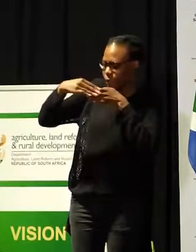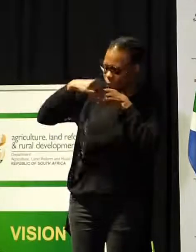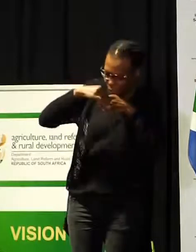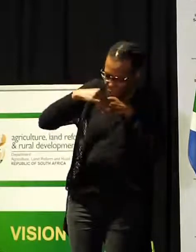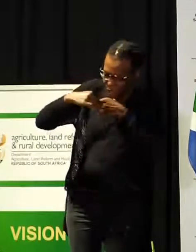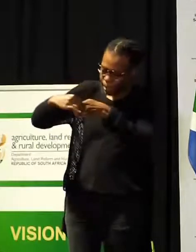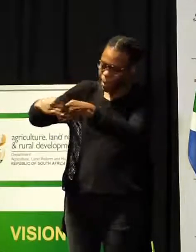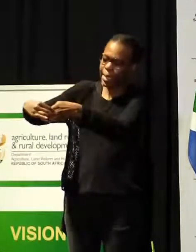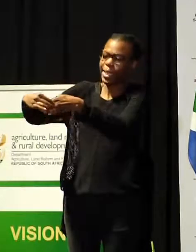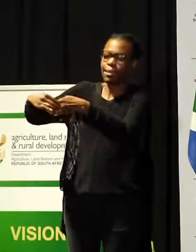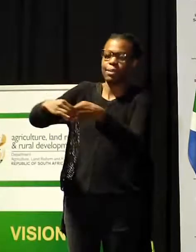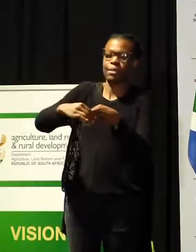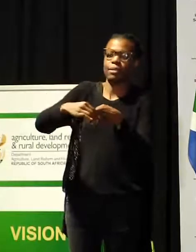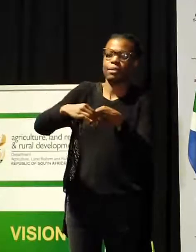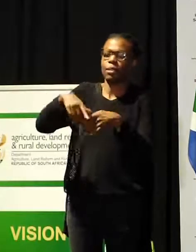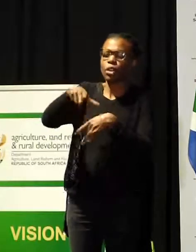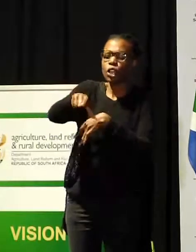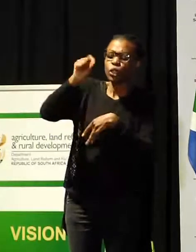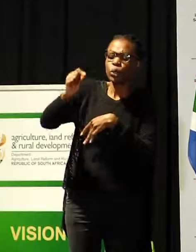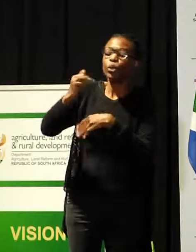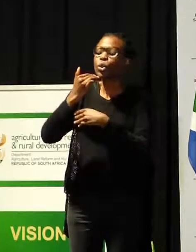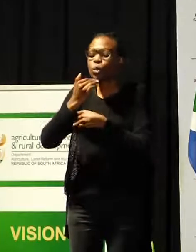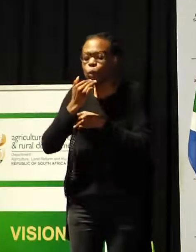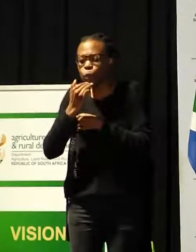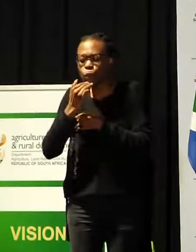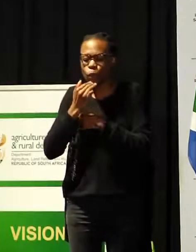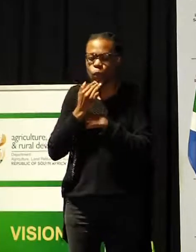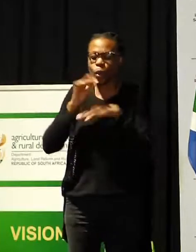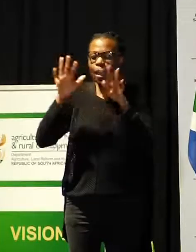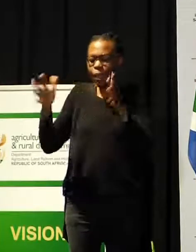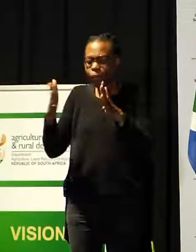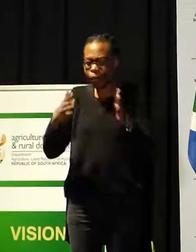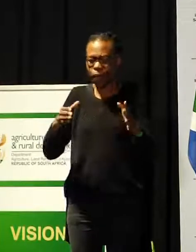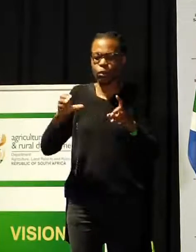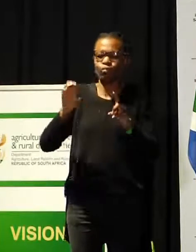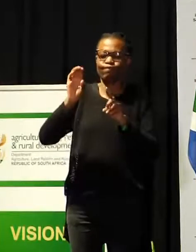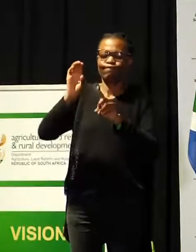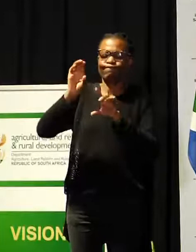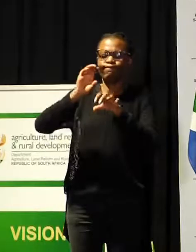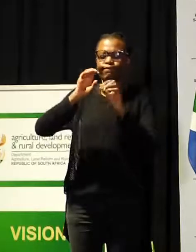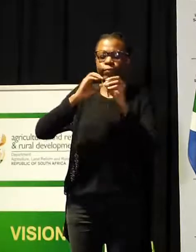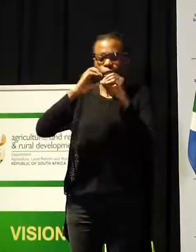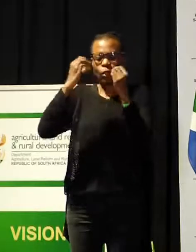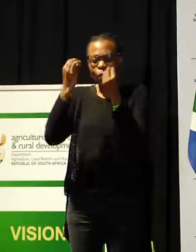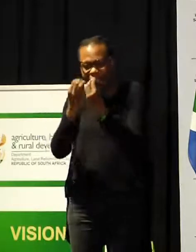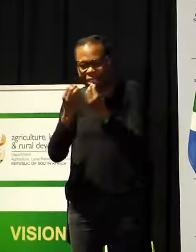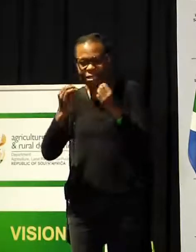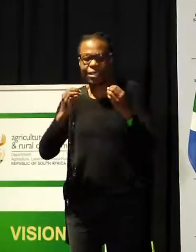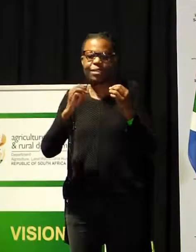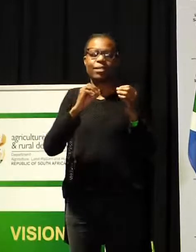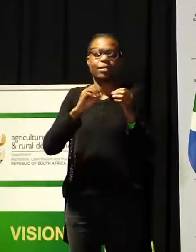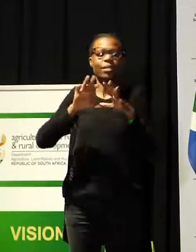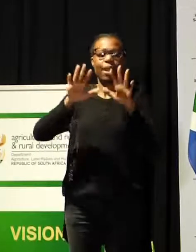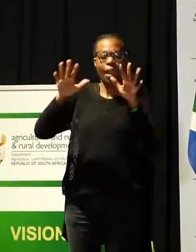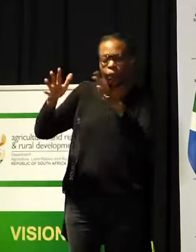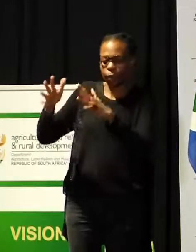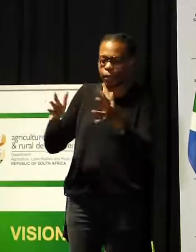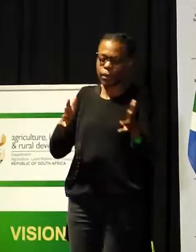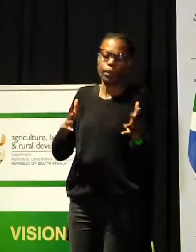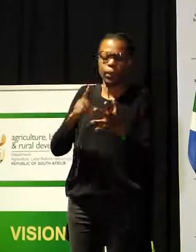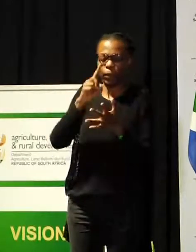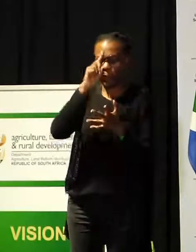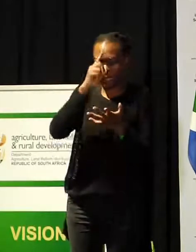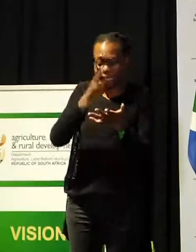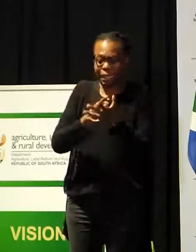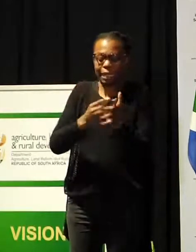and how they will be selected, the committees or these land administration structures to assist communities